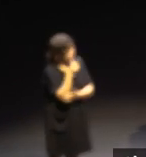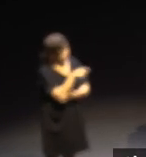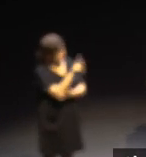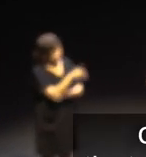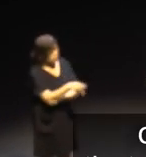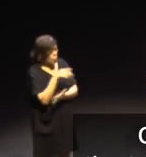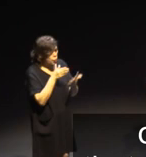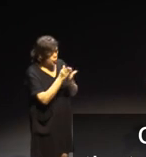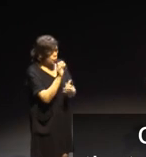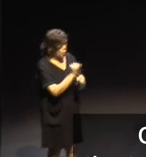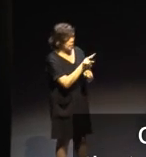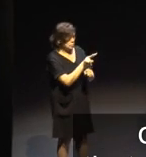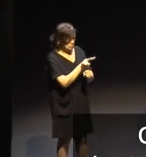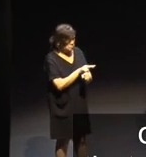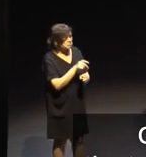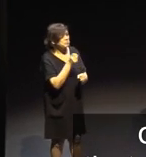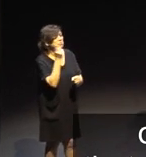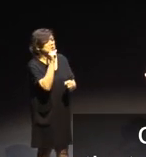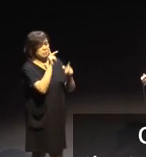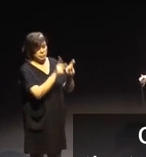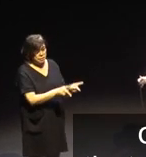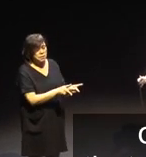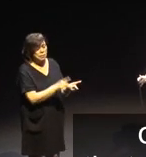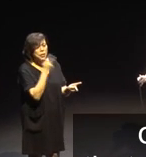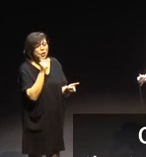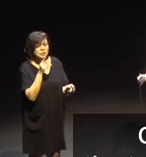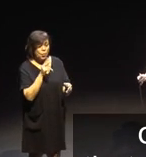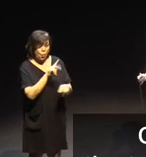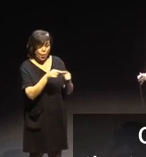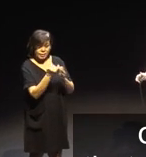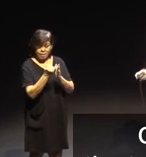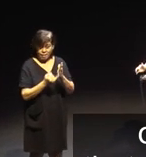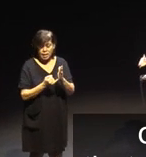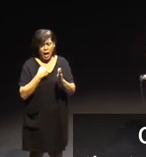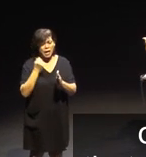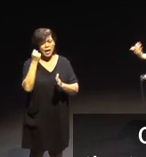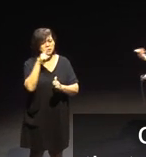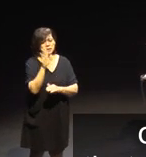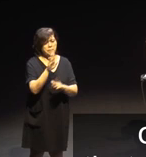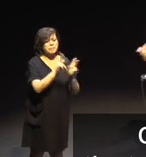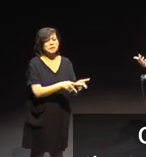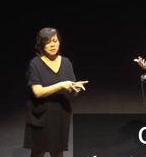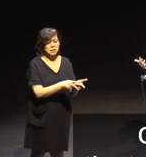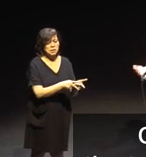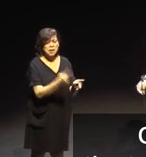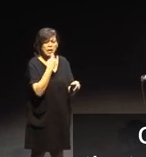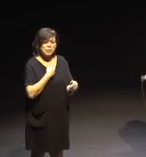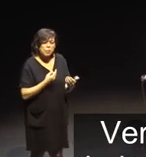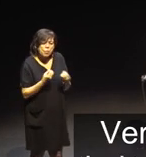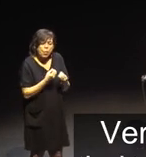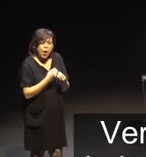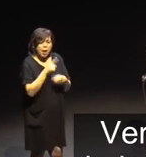works, because they offer us a view into their world that tells us more than, you know, our